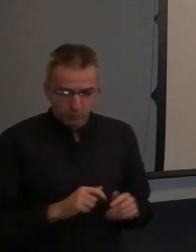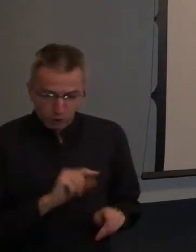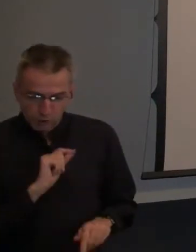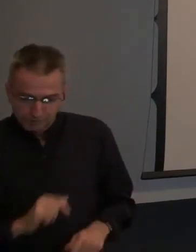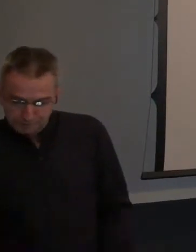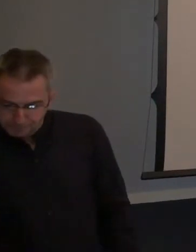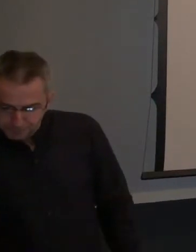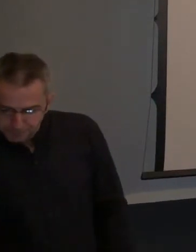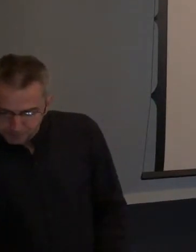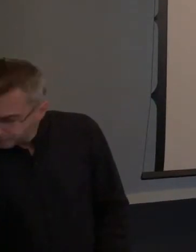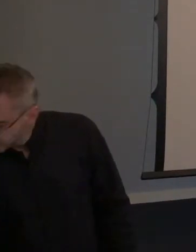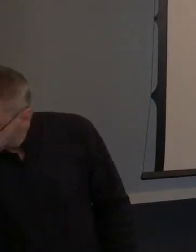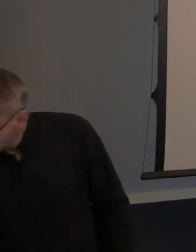deaf history manners.